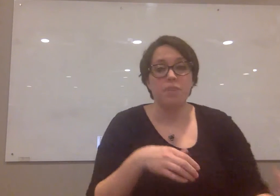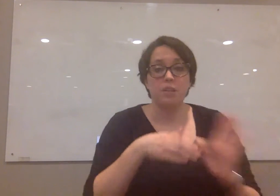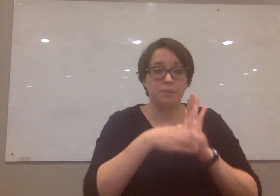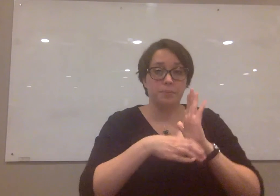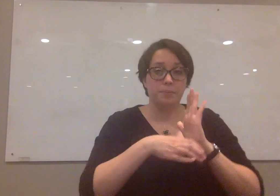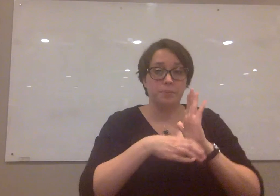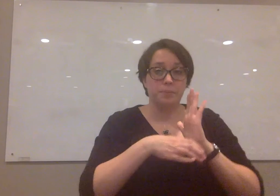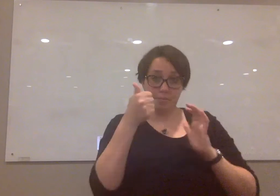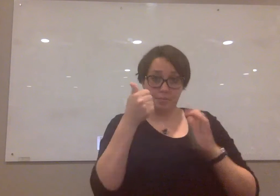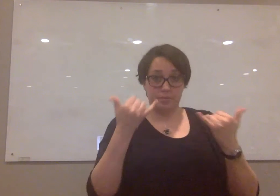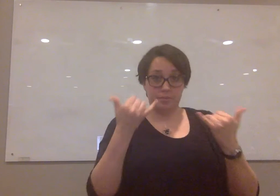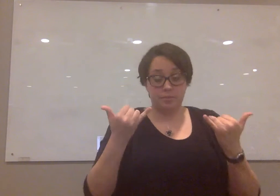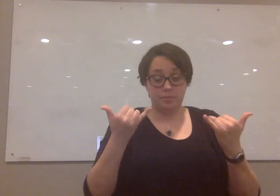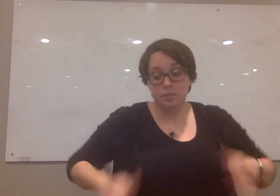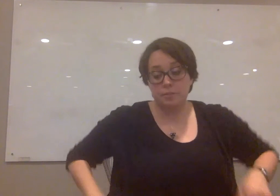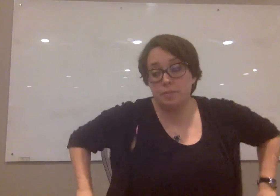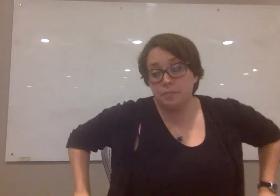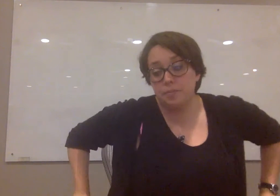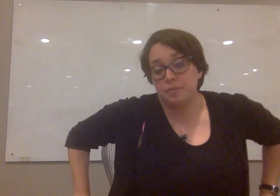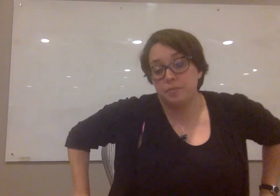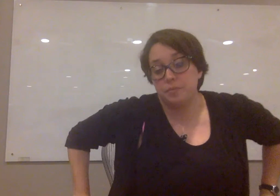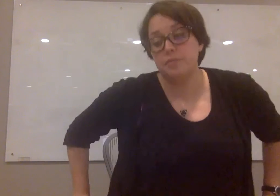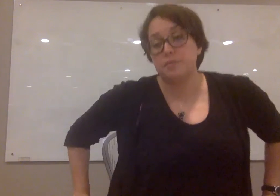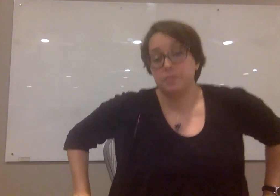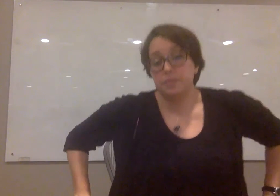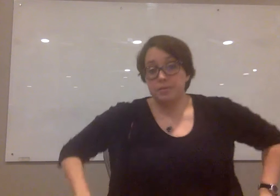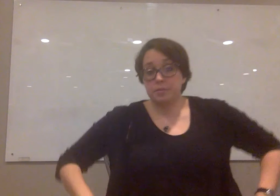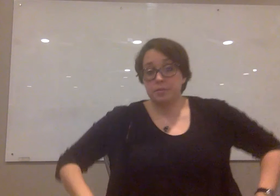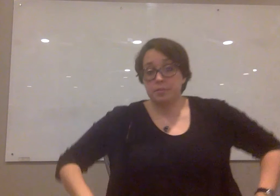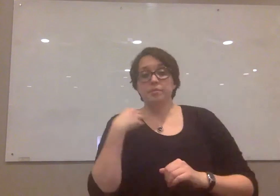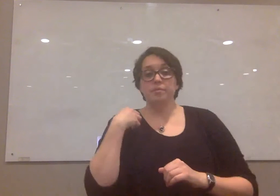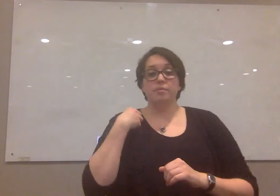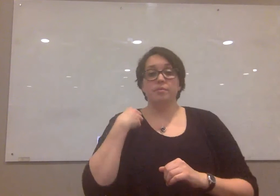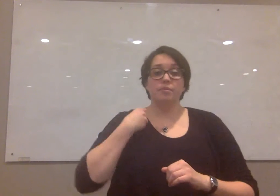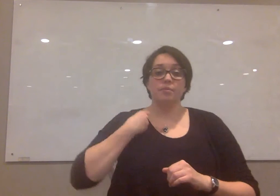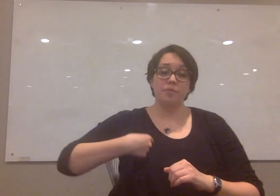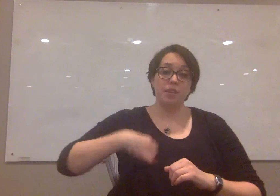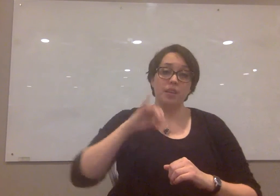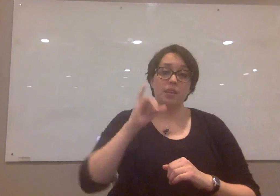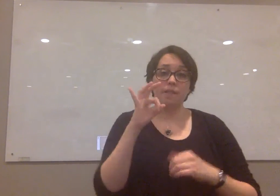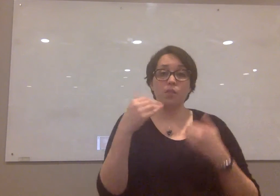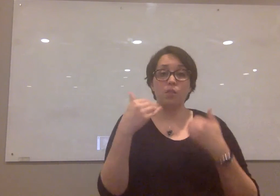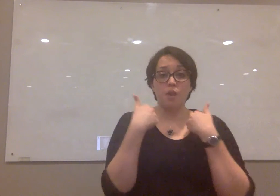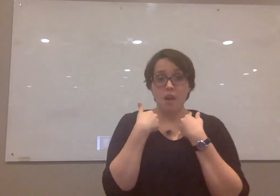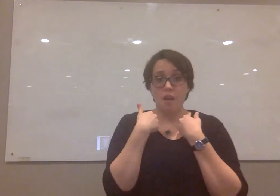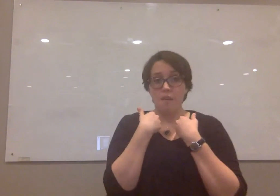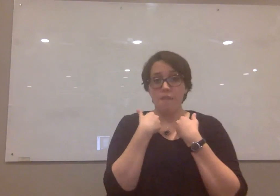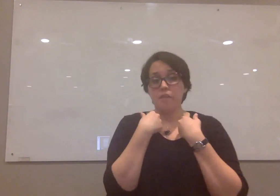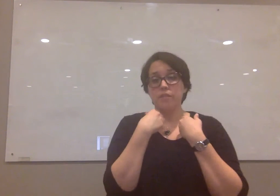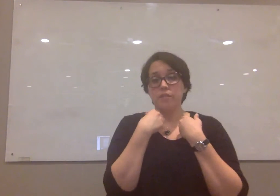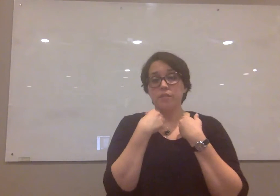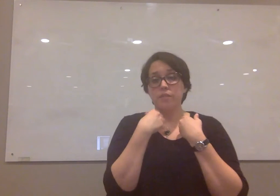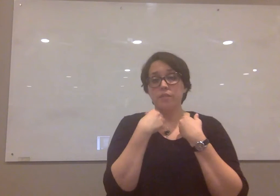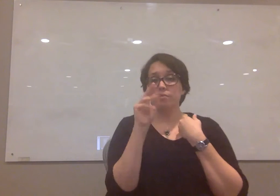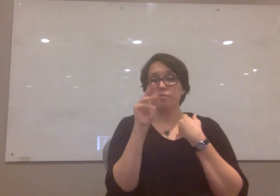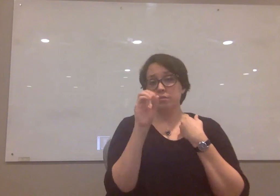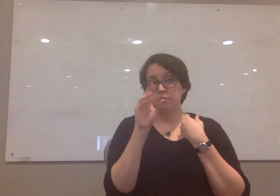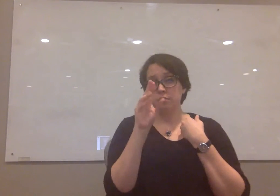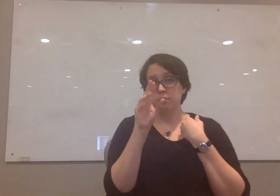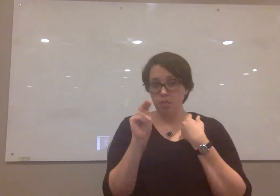So if you have an anonymous function, one of the things to be aware of is that just